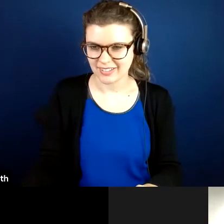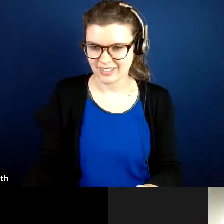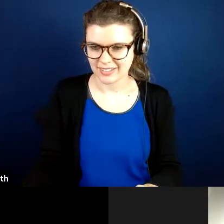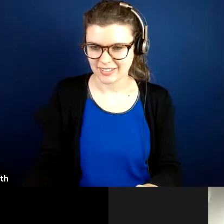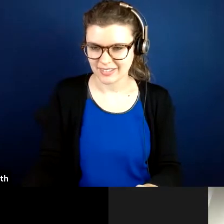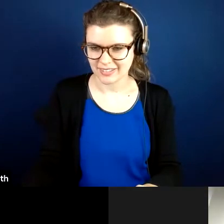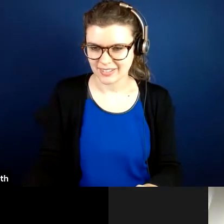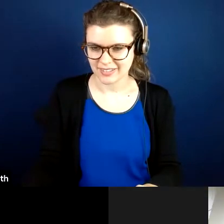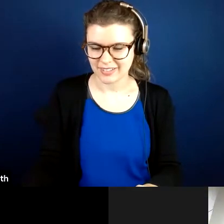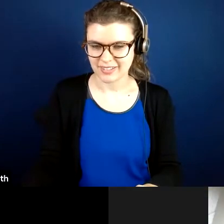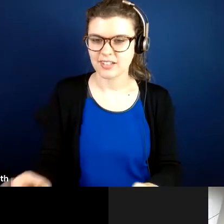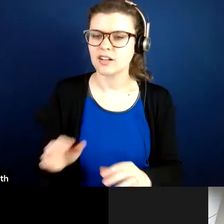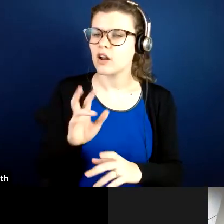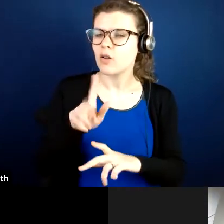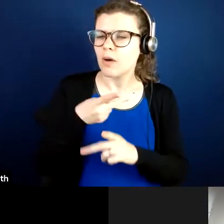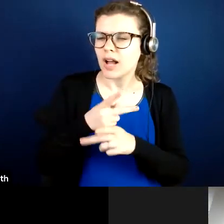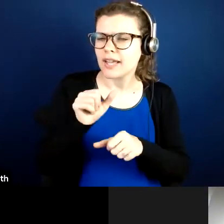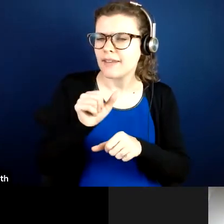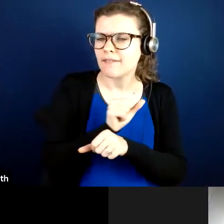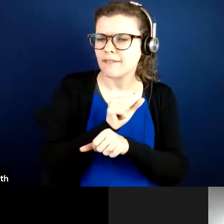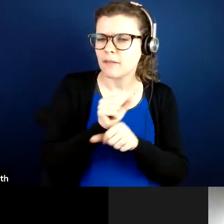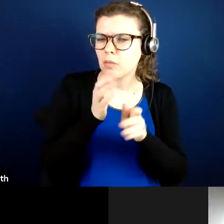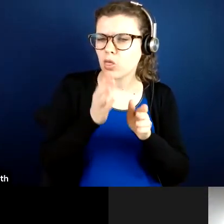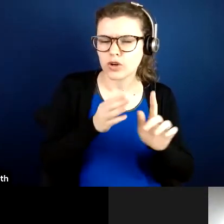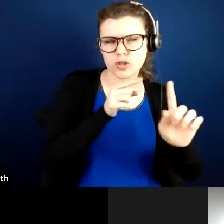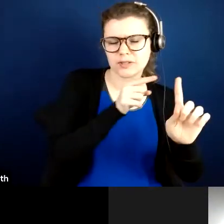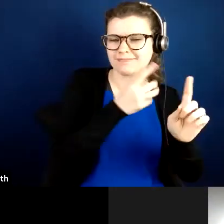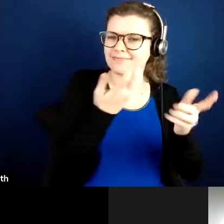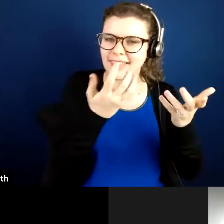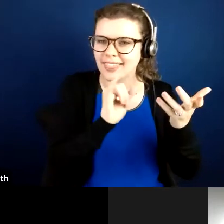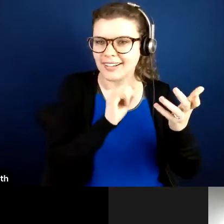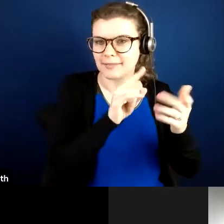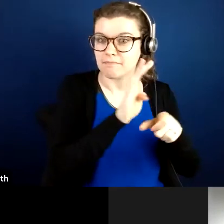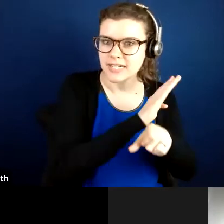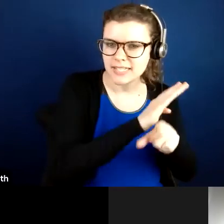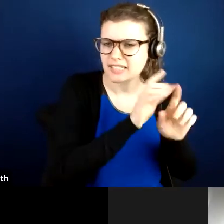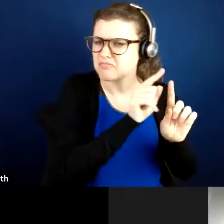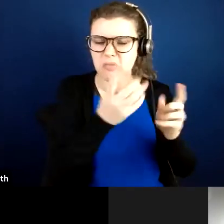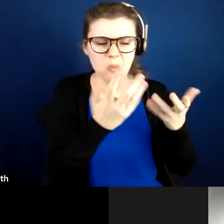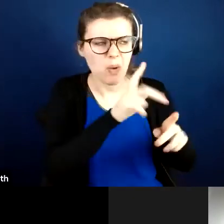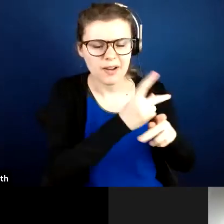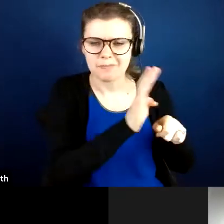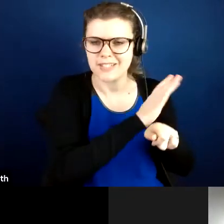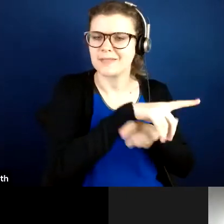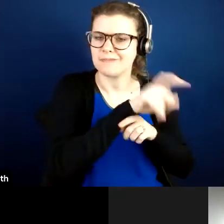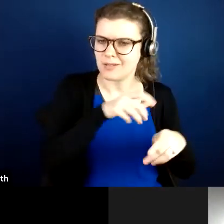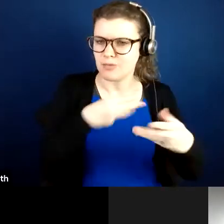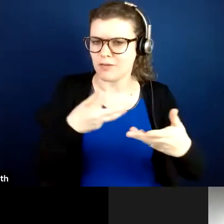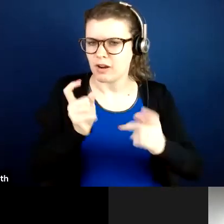What type of employers have to provide accommodations under the ADA?